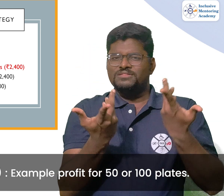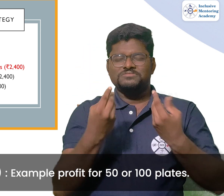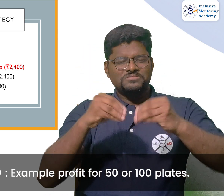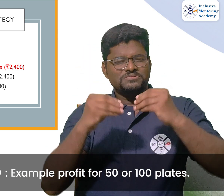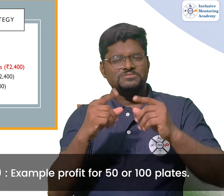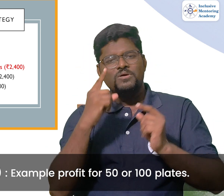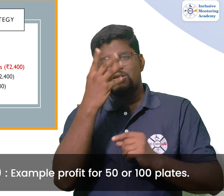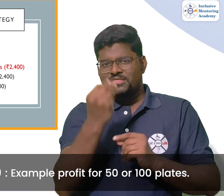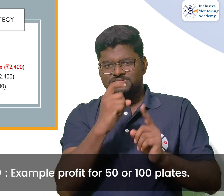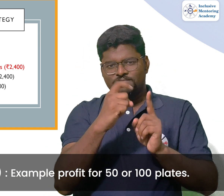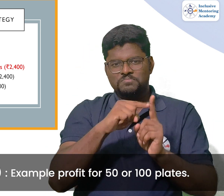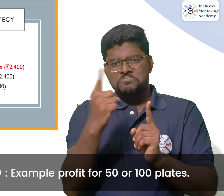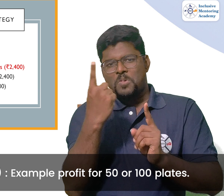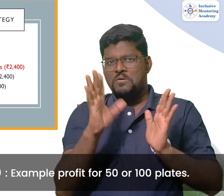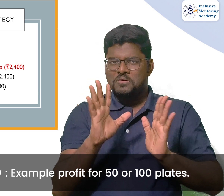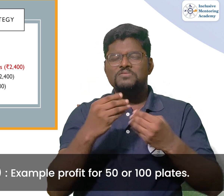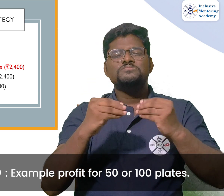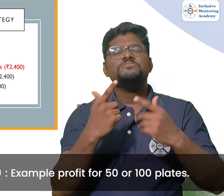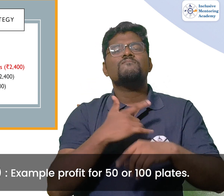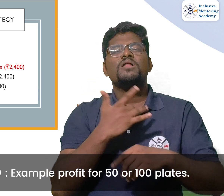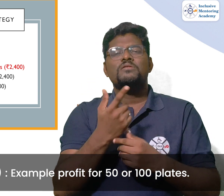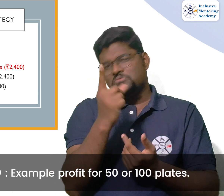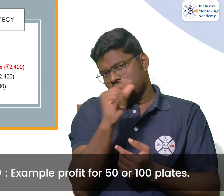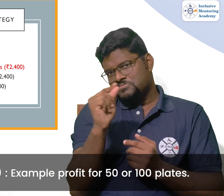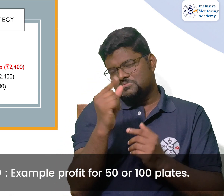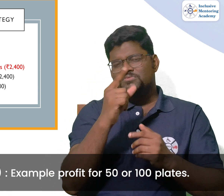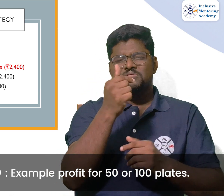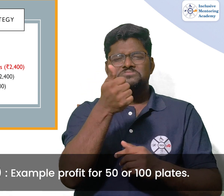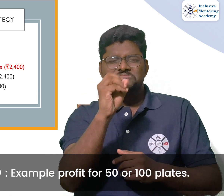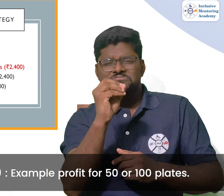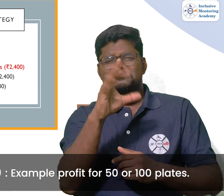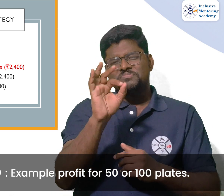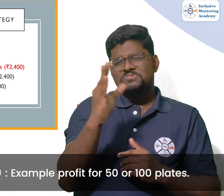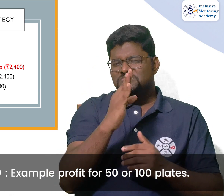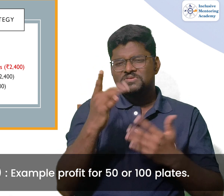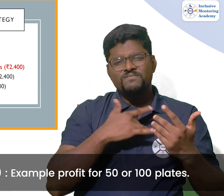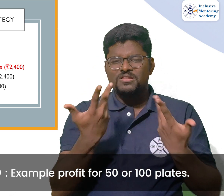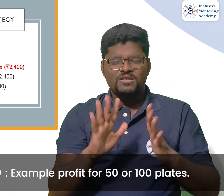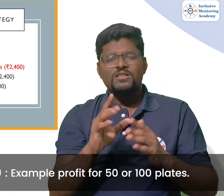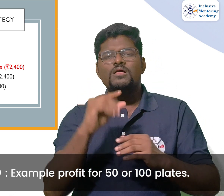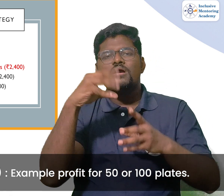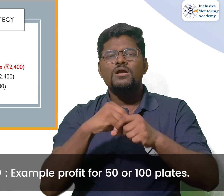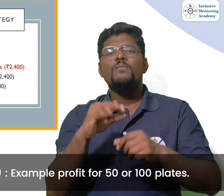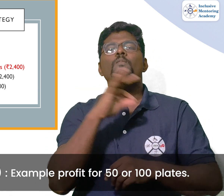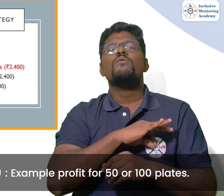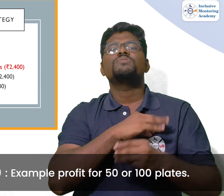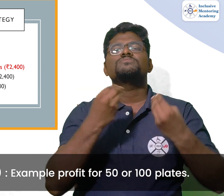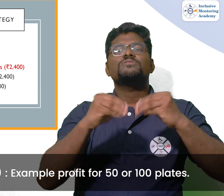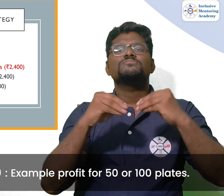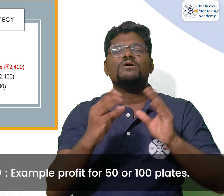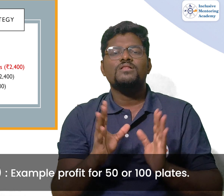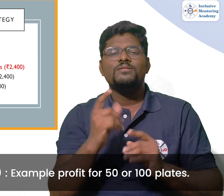Night, 7 p.m. to 1 a.m., example profit for 50 or 100 plates.